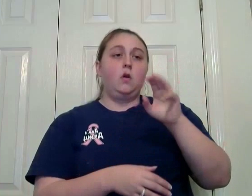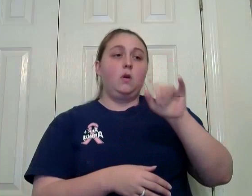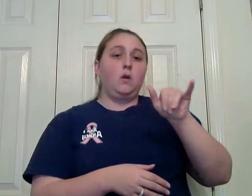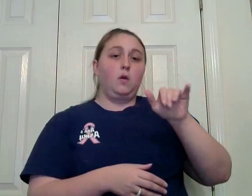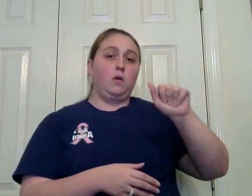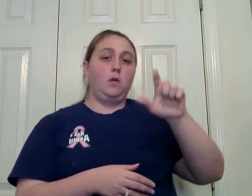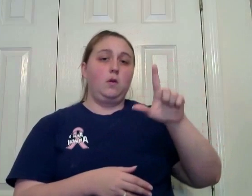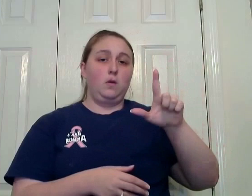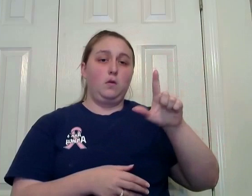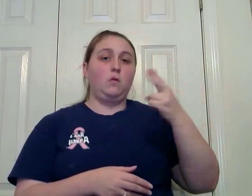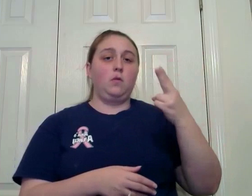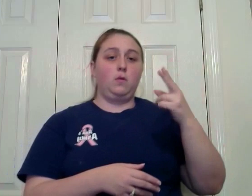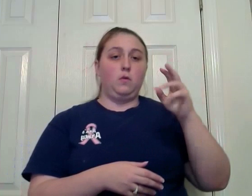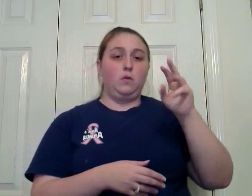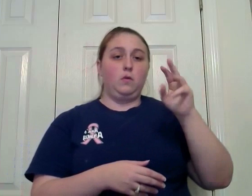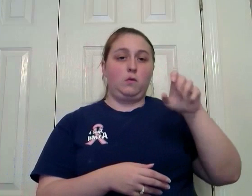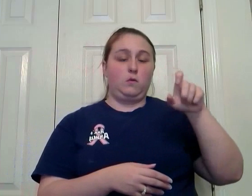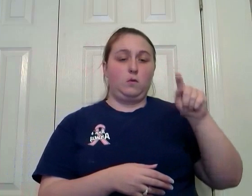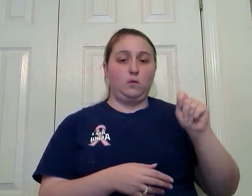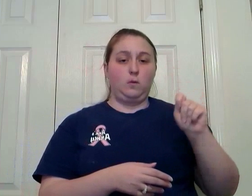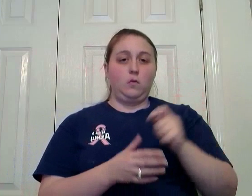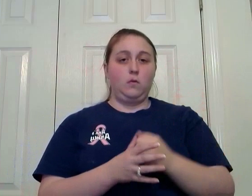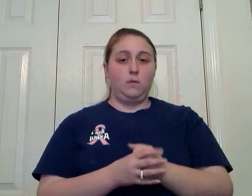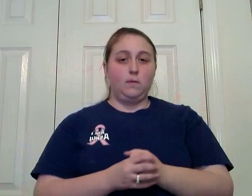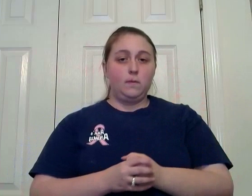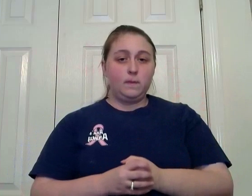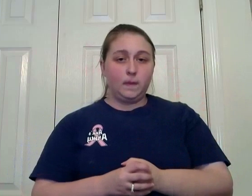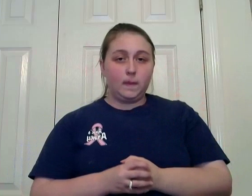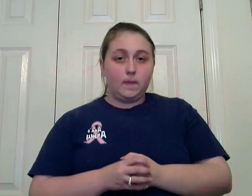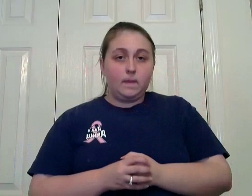however the aft mast is behind the steering wheel.